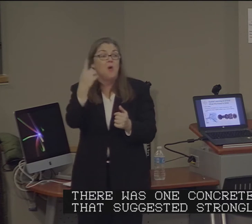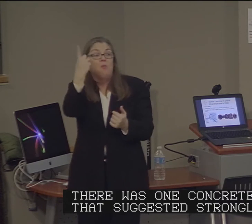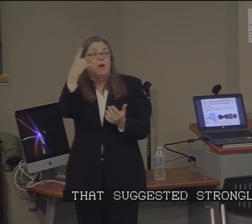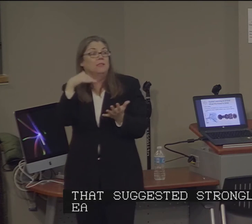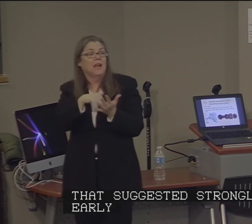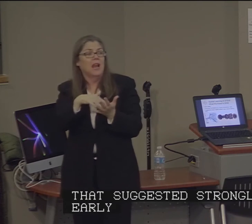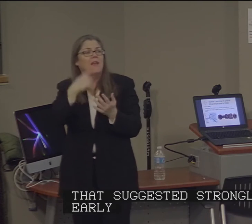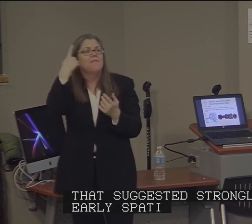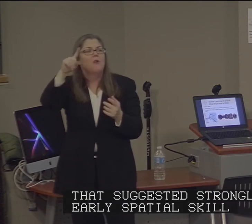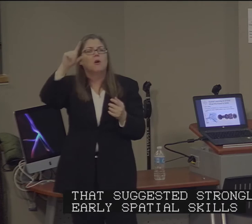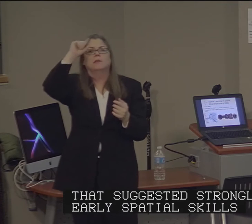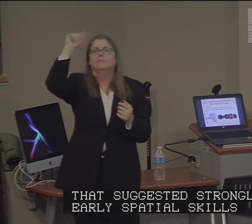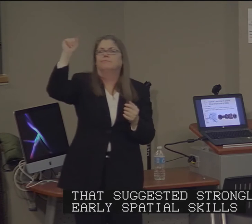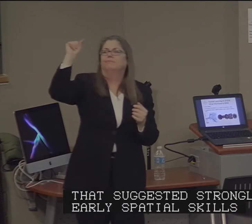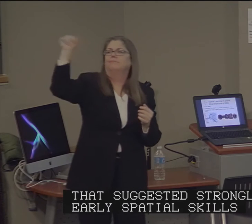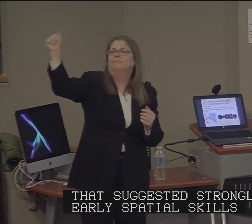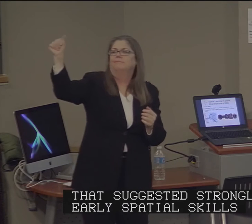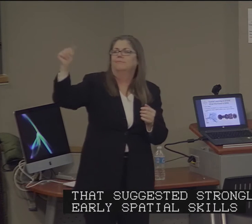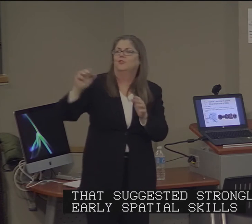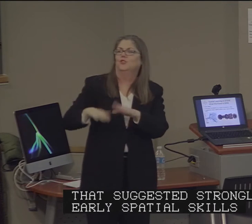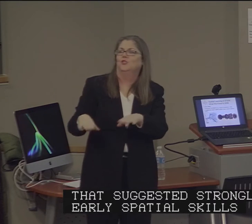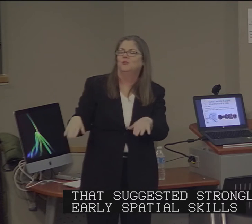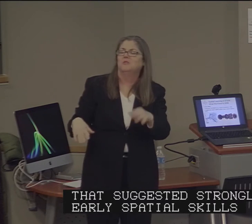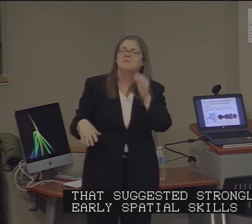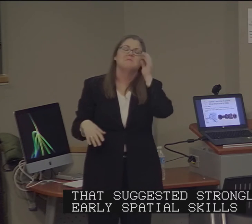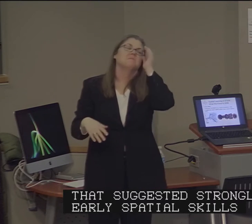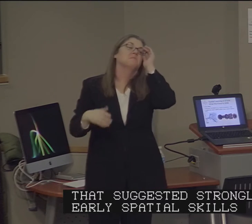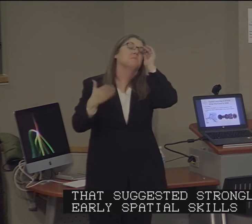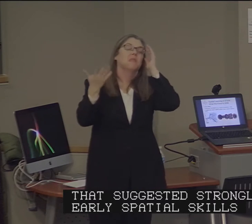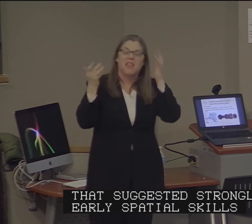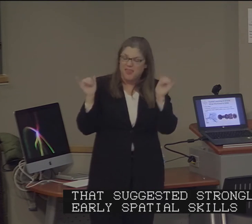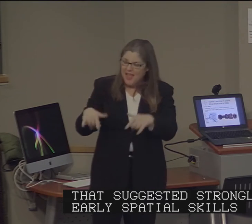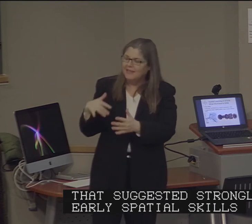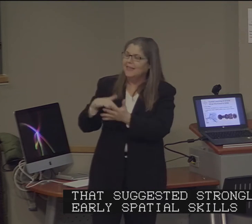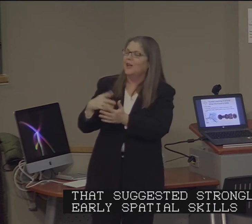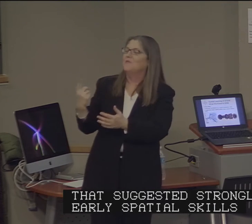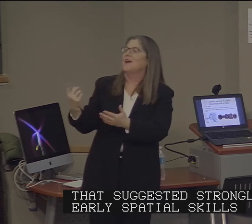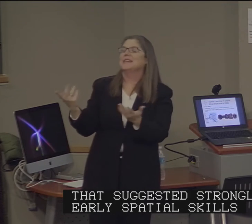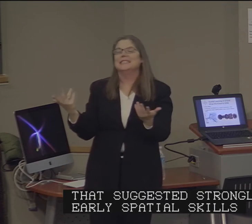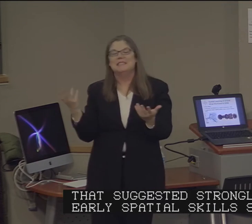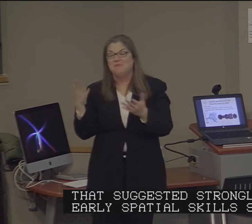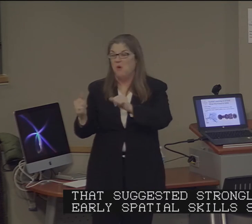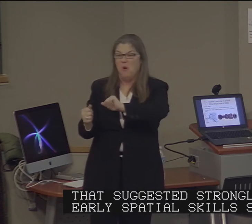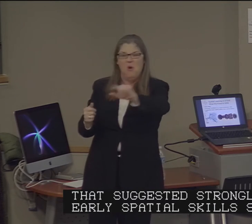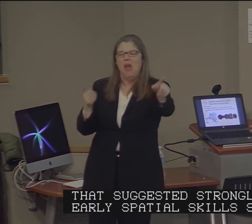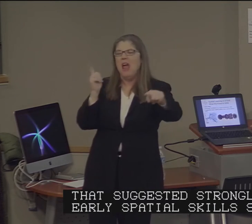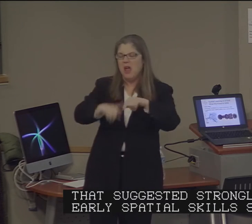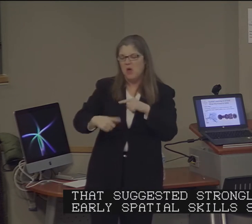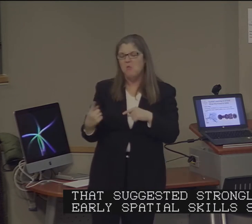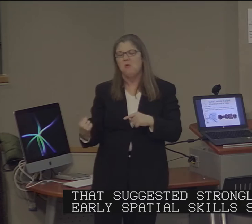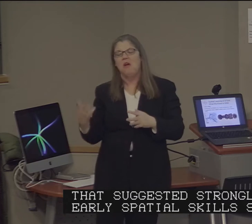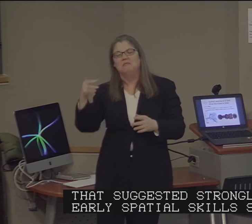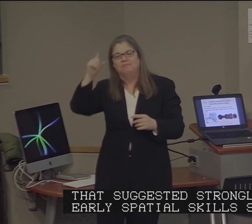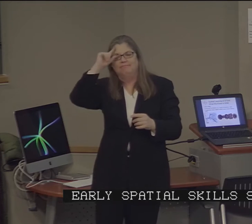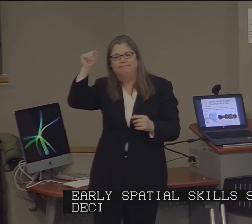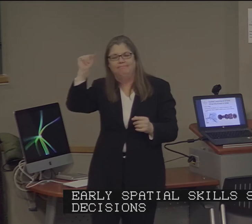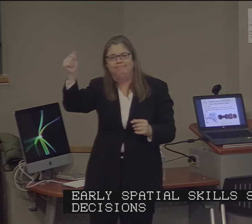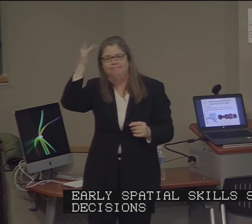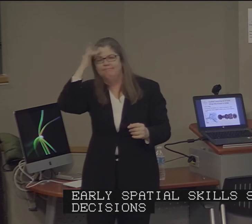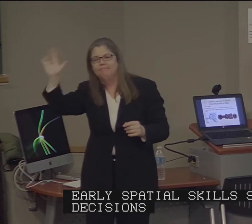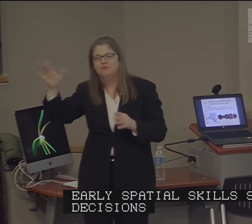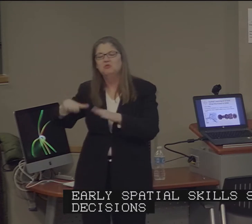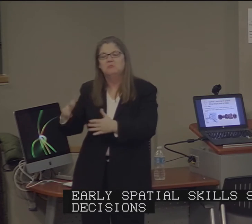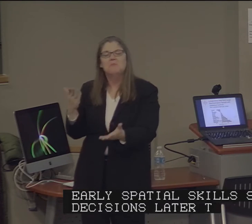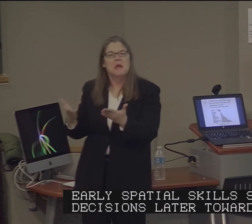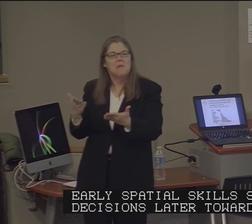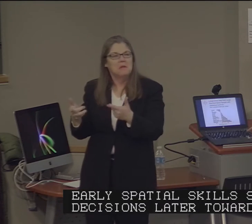gifted children. So you went, well, maybe that's true for the gifted. It's not really true for everyone. And so one of the things that came